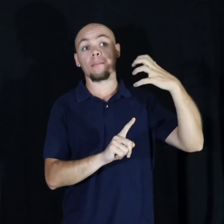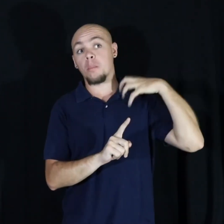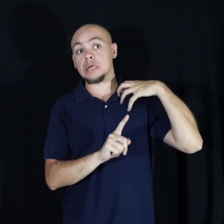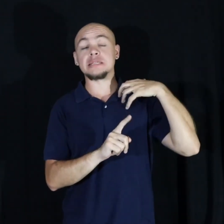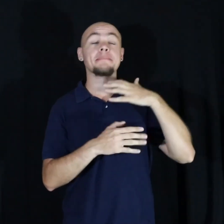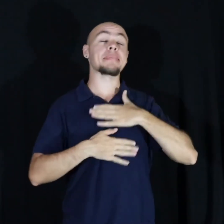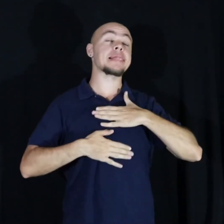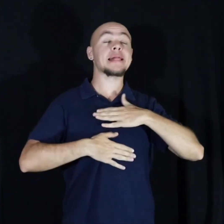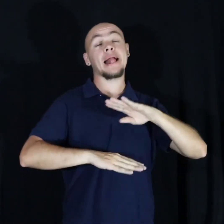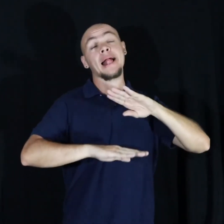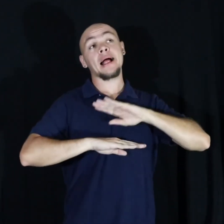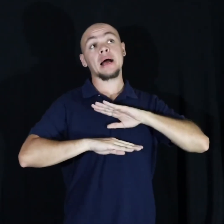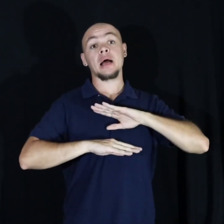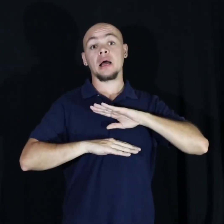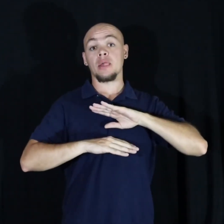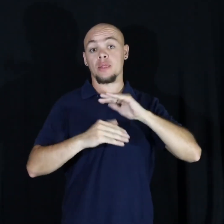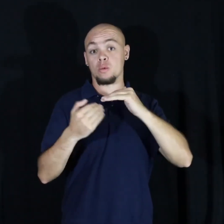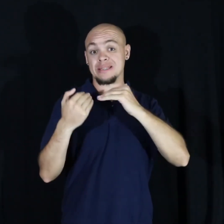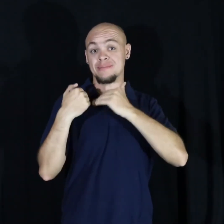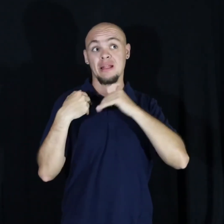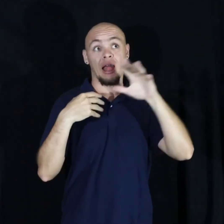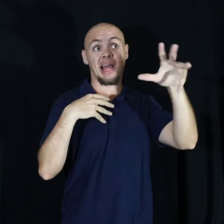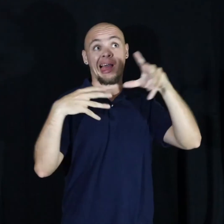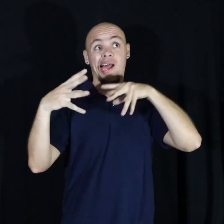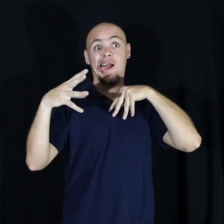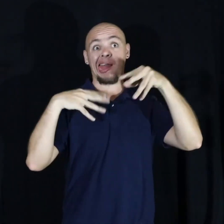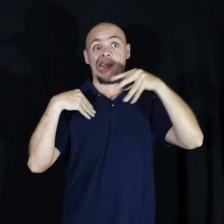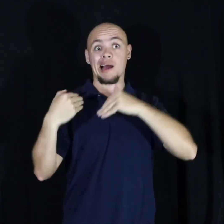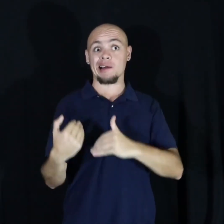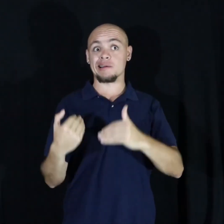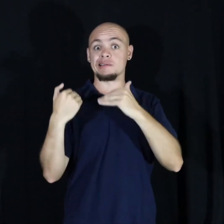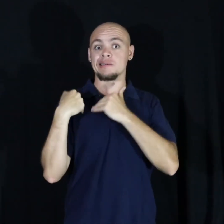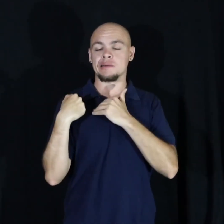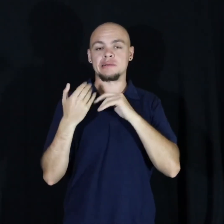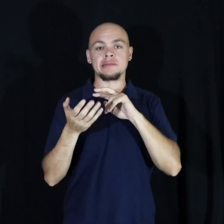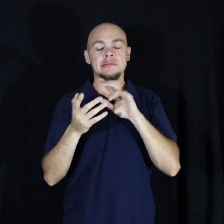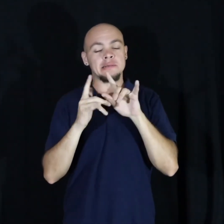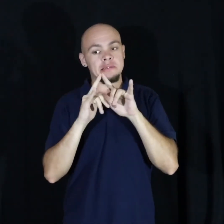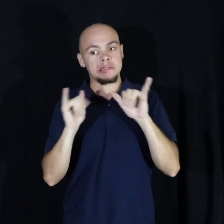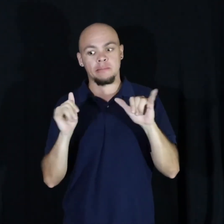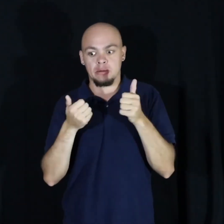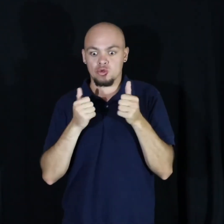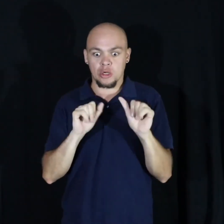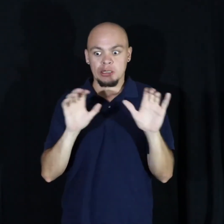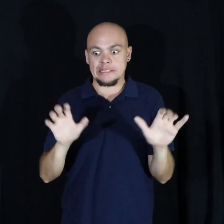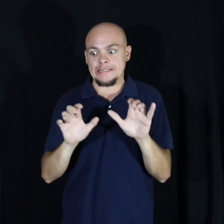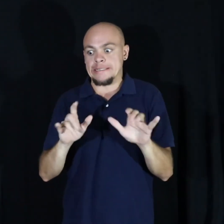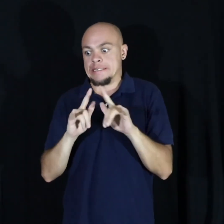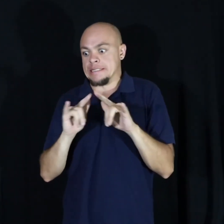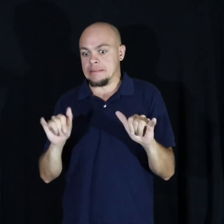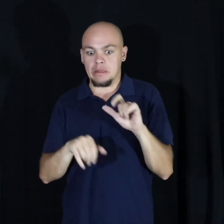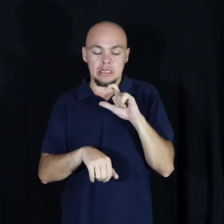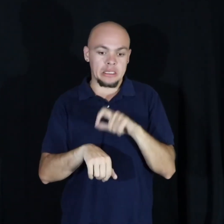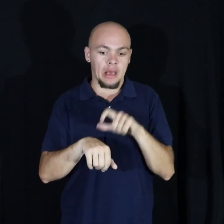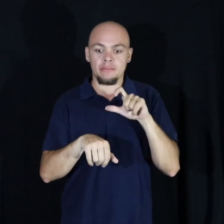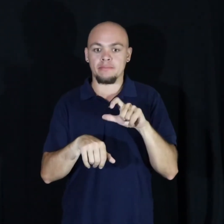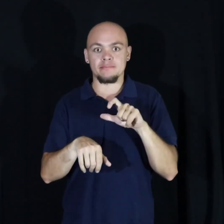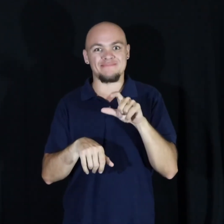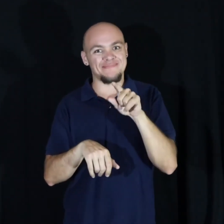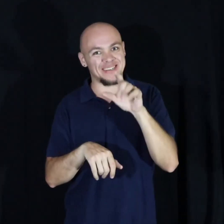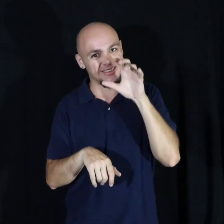of us have taken on more tasks than we can handle, which causes us to do multiple at the same time to get them done on time, which is, you guessed